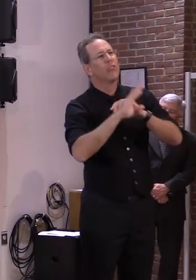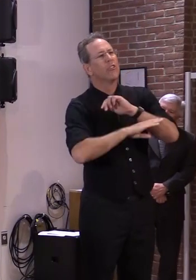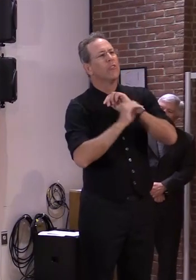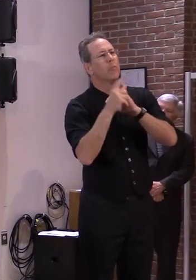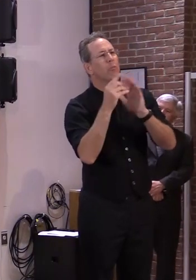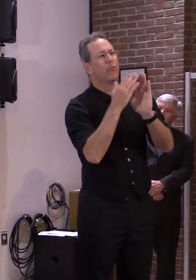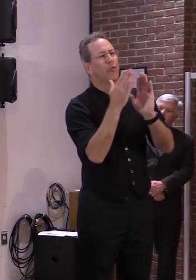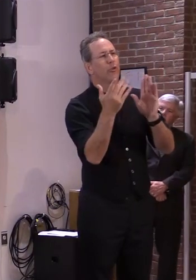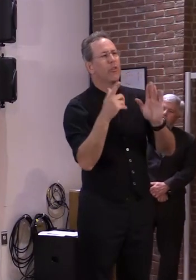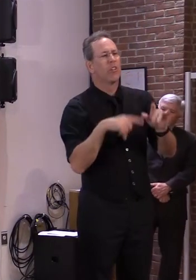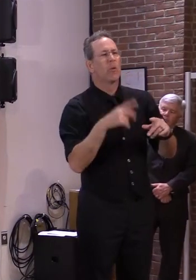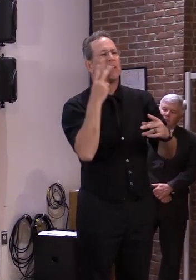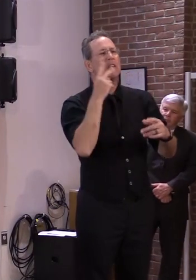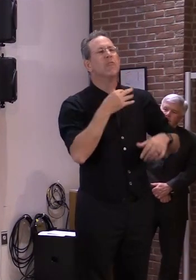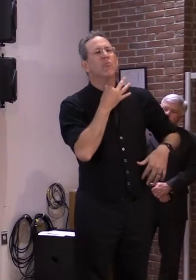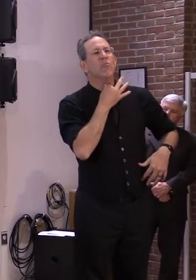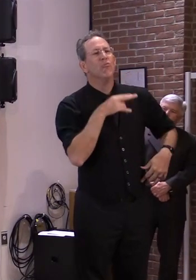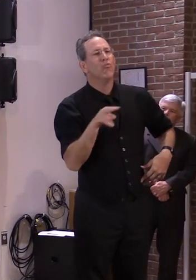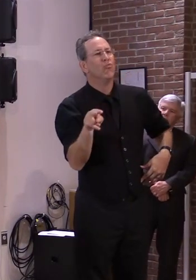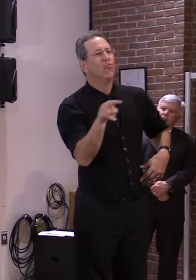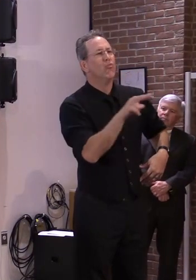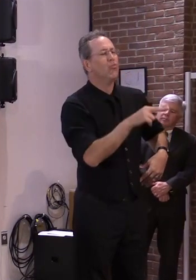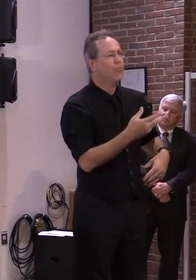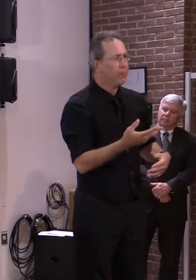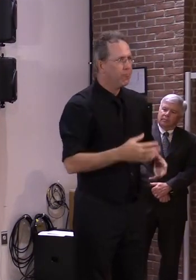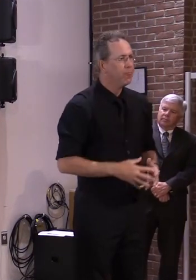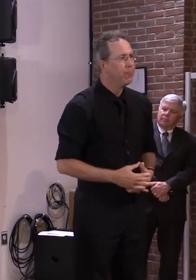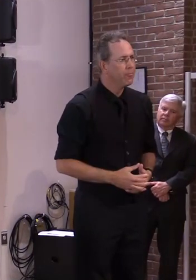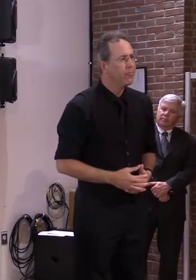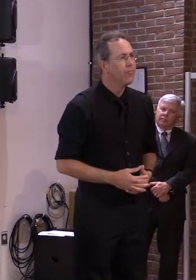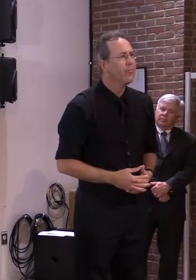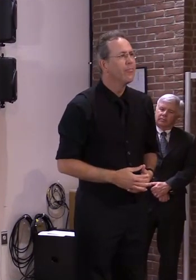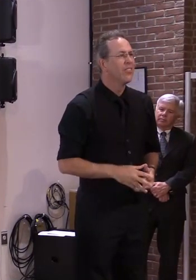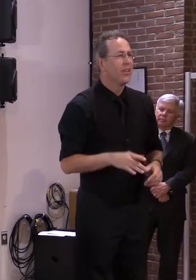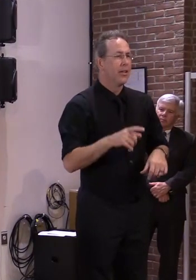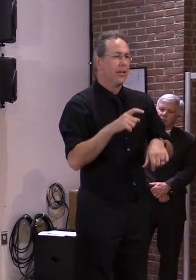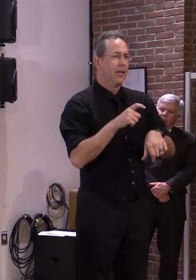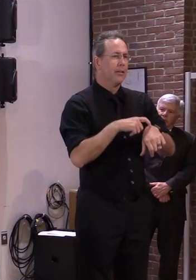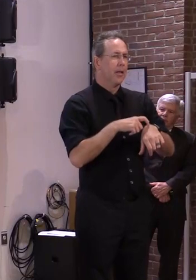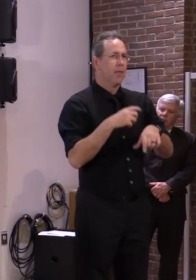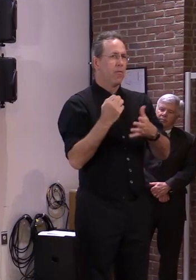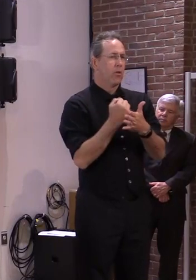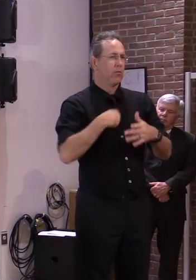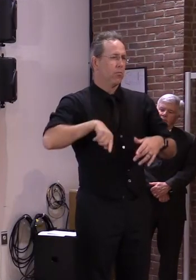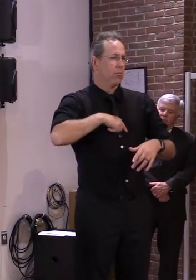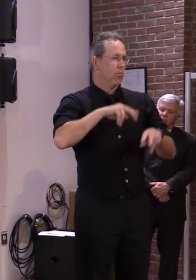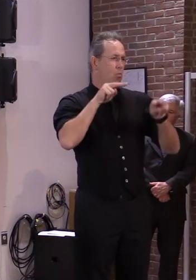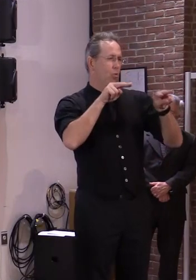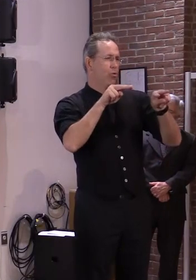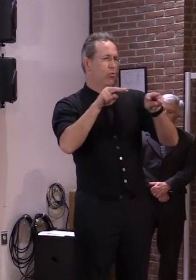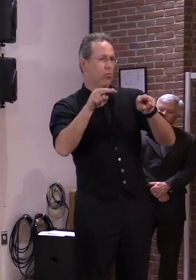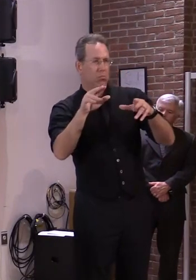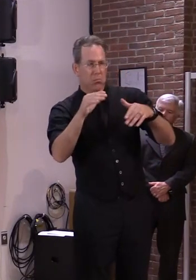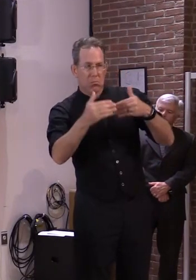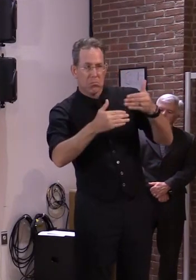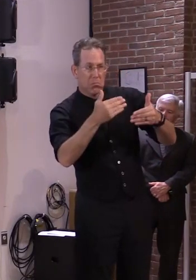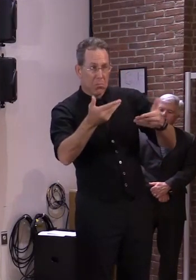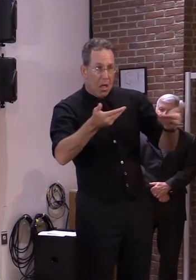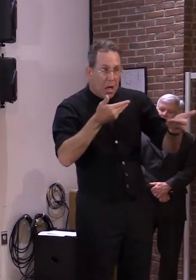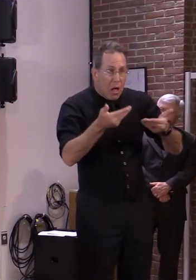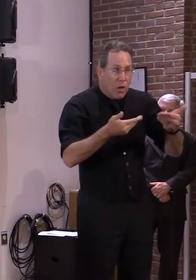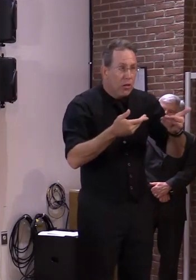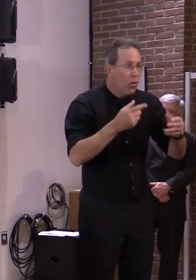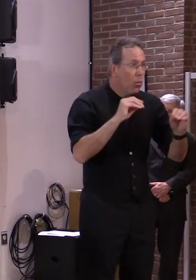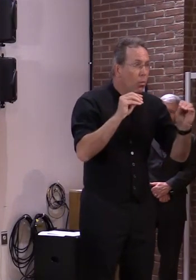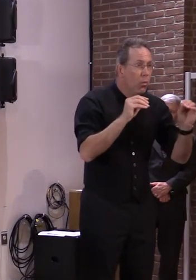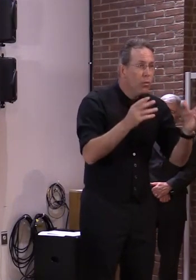bring. I think we're just going to need a little bit more time, maybe even with some of the students